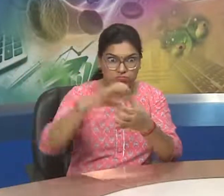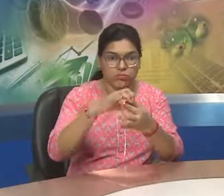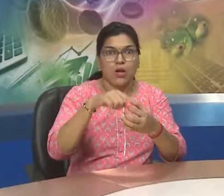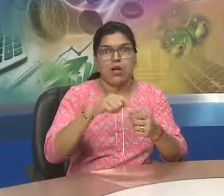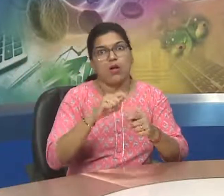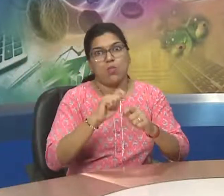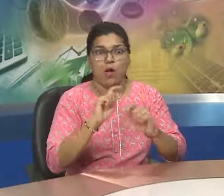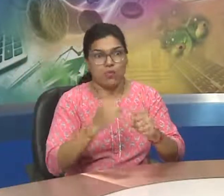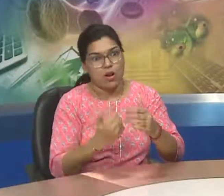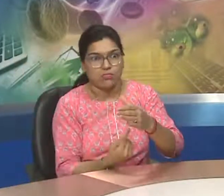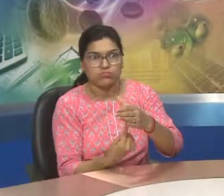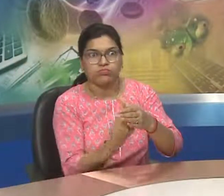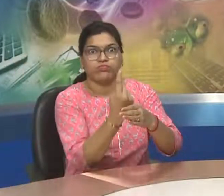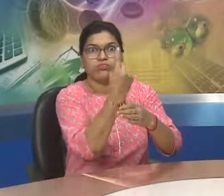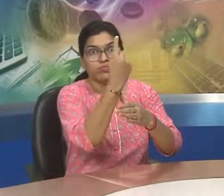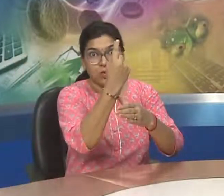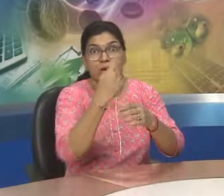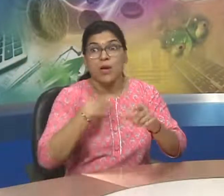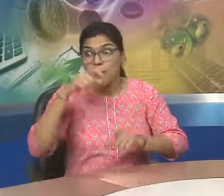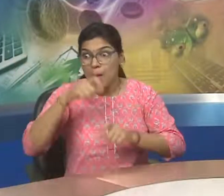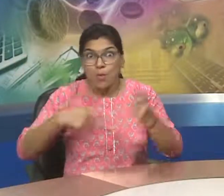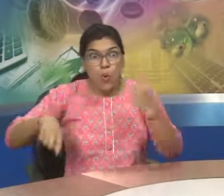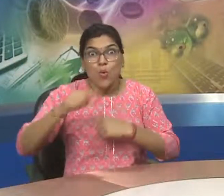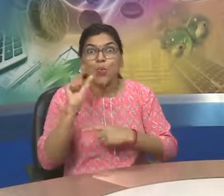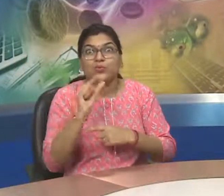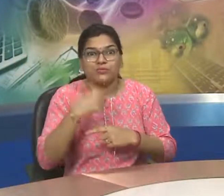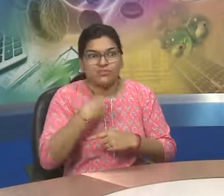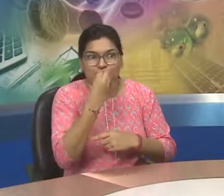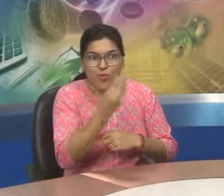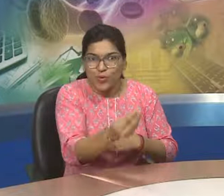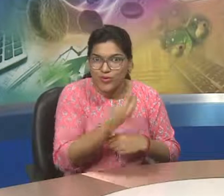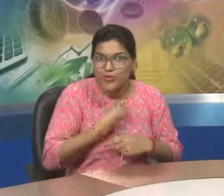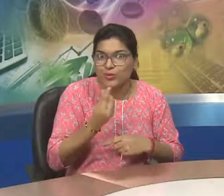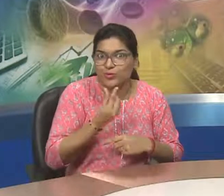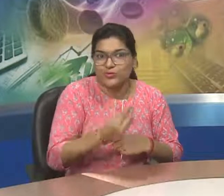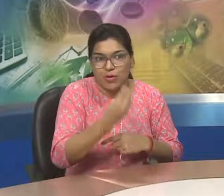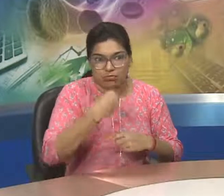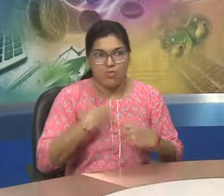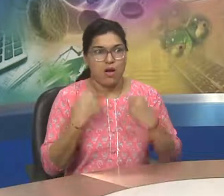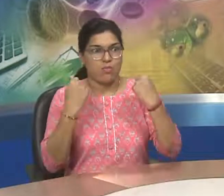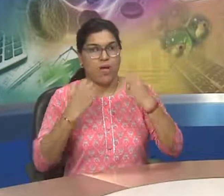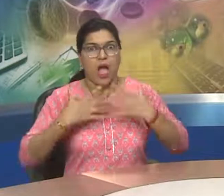With the help of sun, all the work can be possible on Earth, such as photosynthesis,